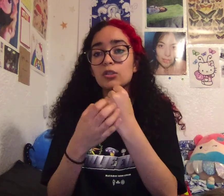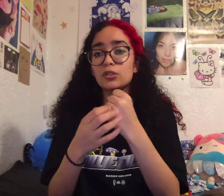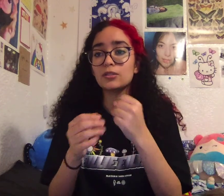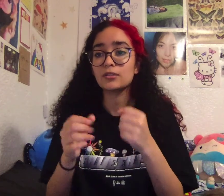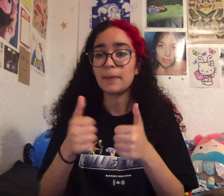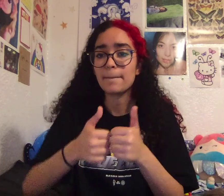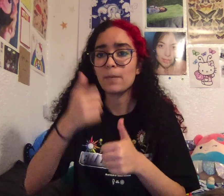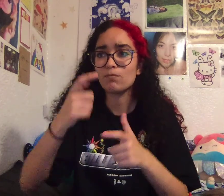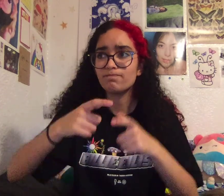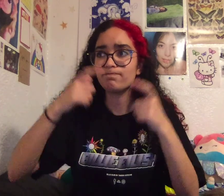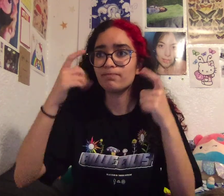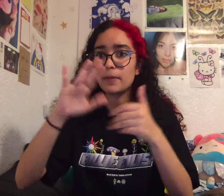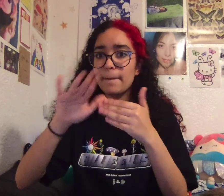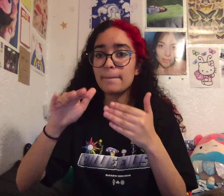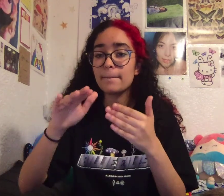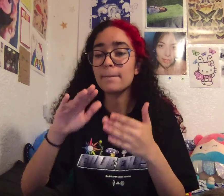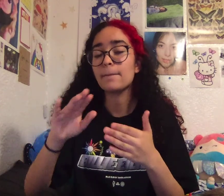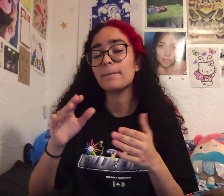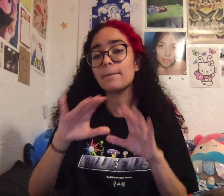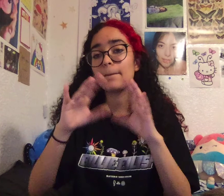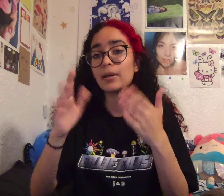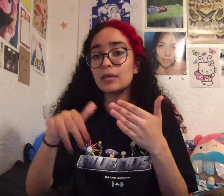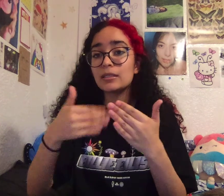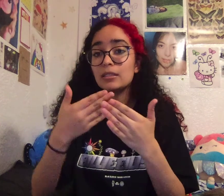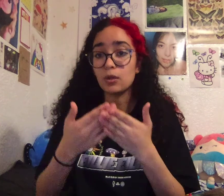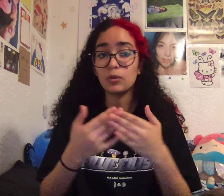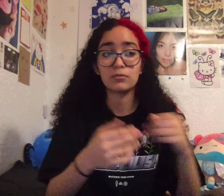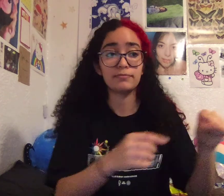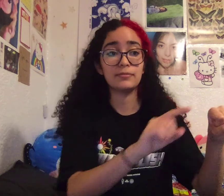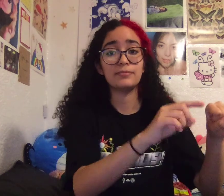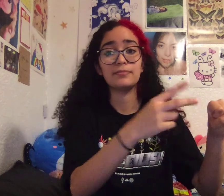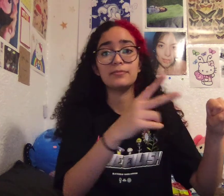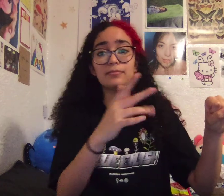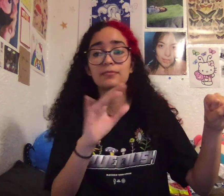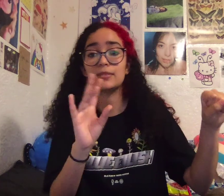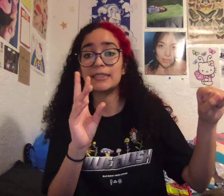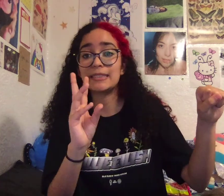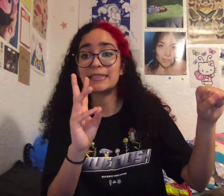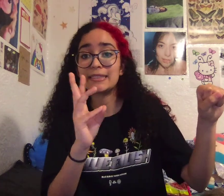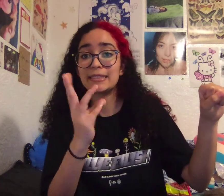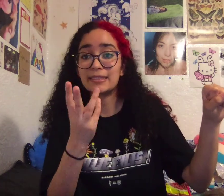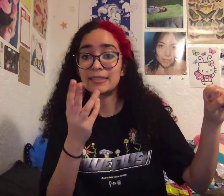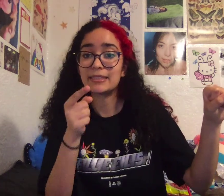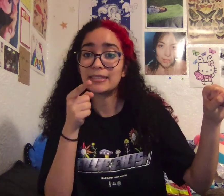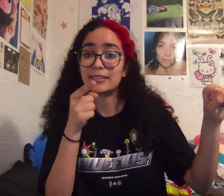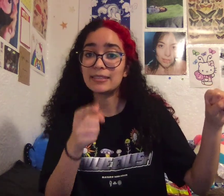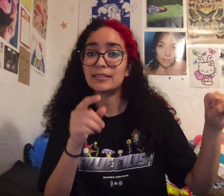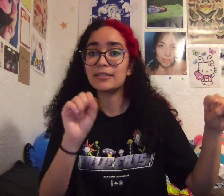The 6th planet is Saturn. You gotta love those rings. Saturn is the 6th